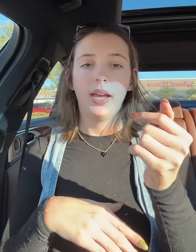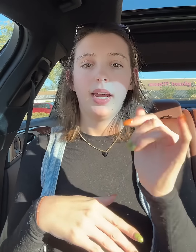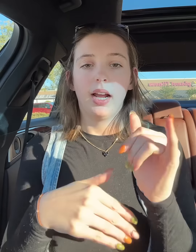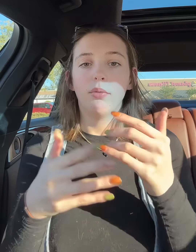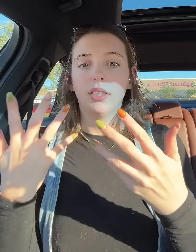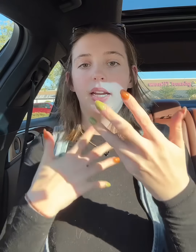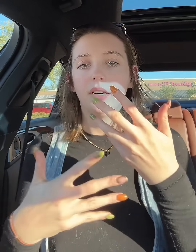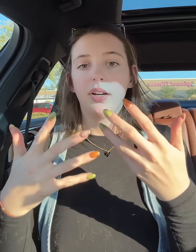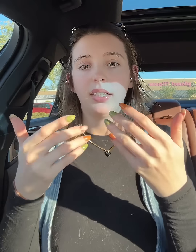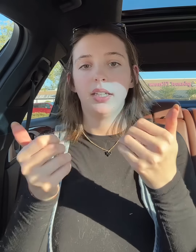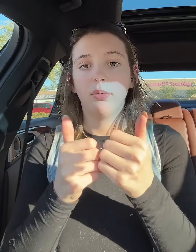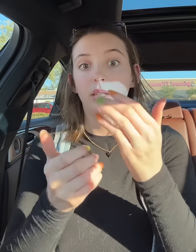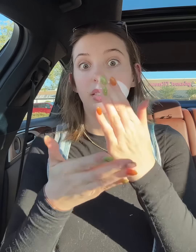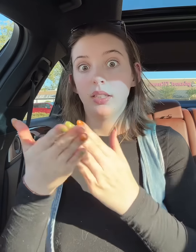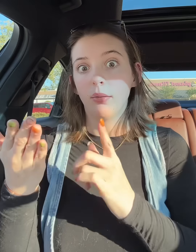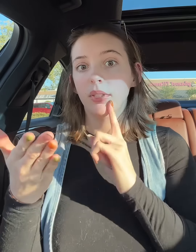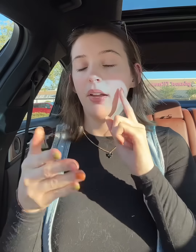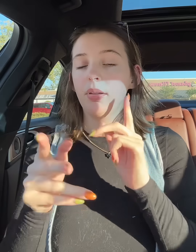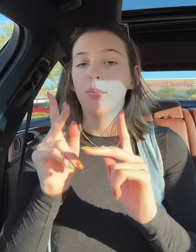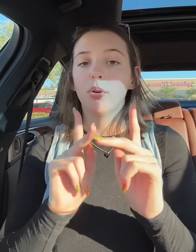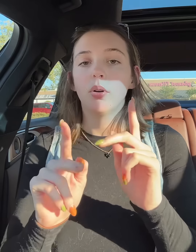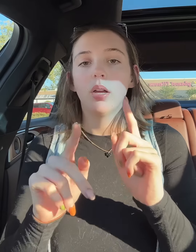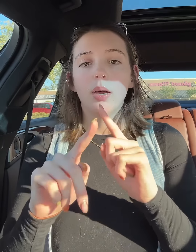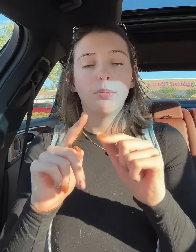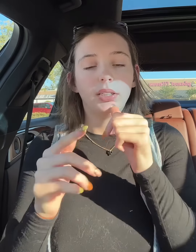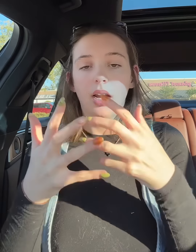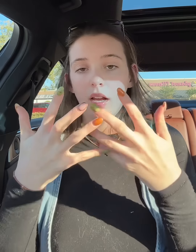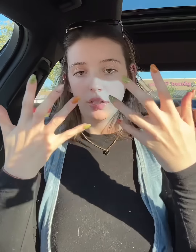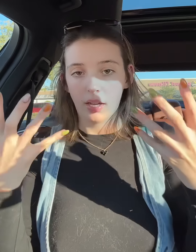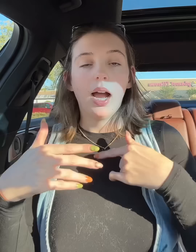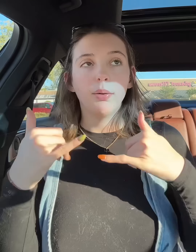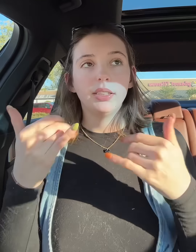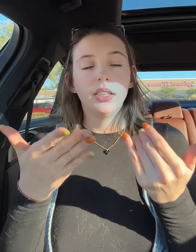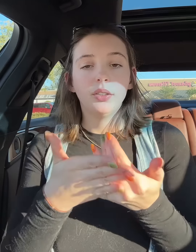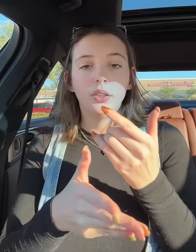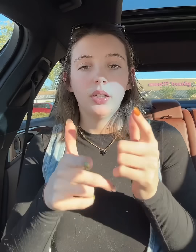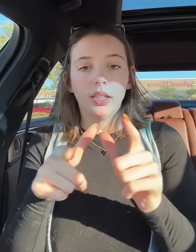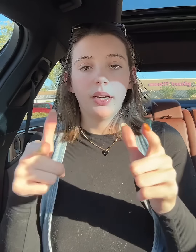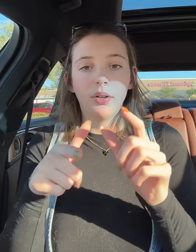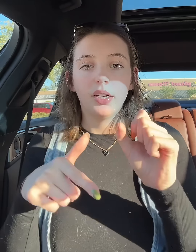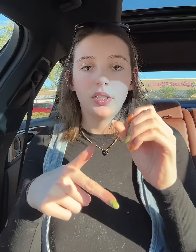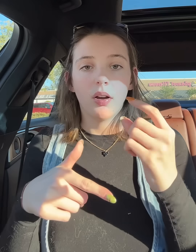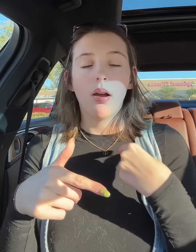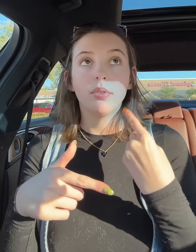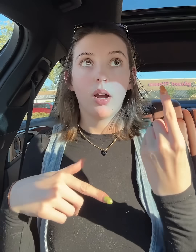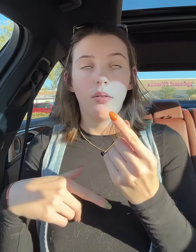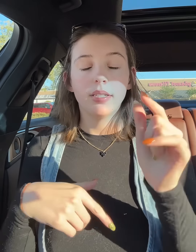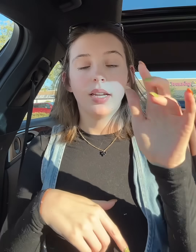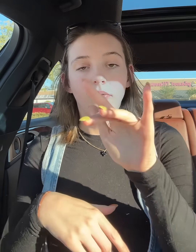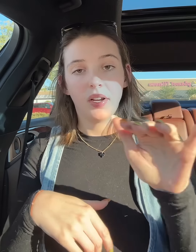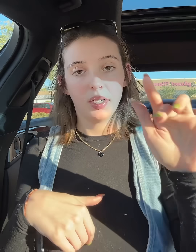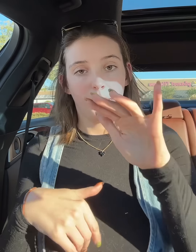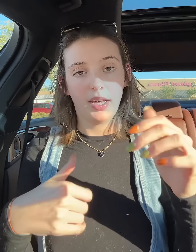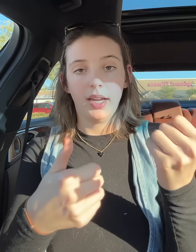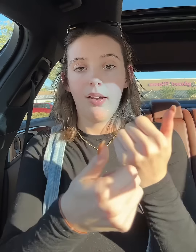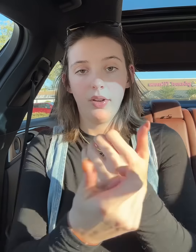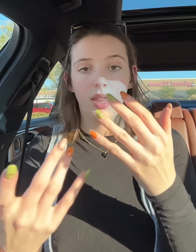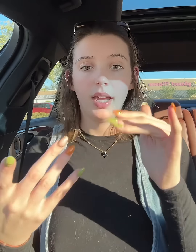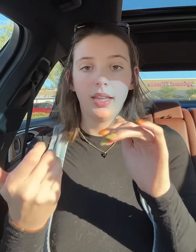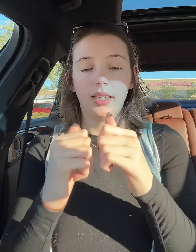and I was interacting with some deaf people, but not a lot. I was still new to the language, so I was always finger spelling everything, and that's how I